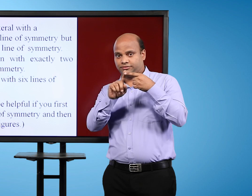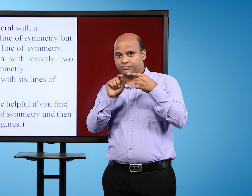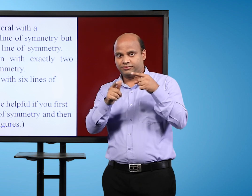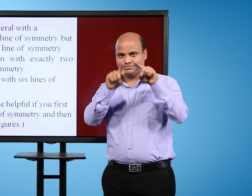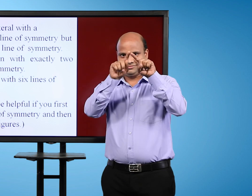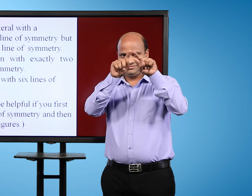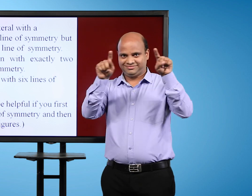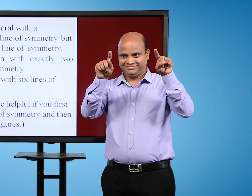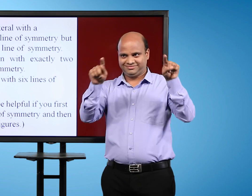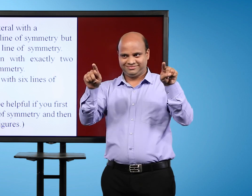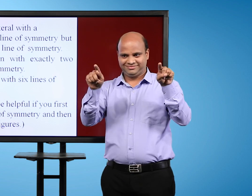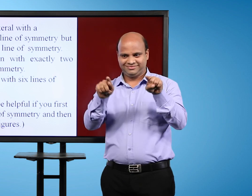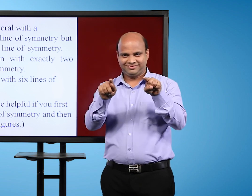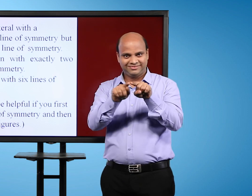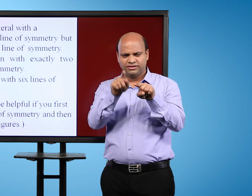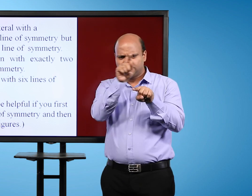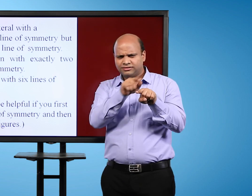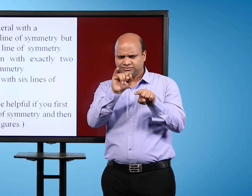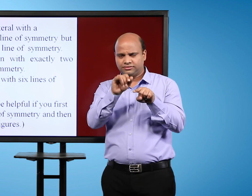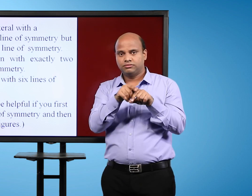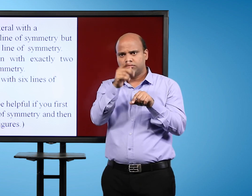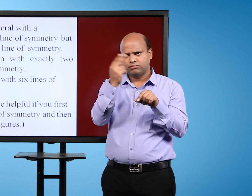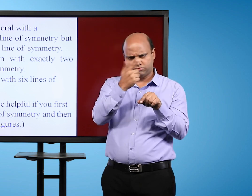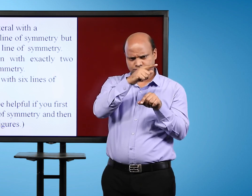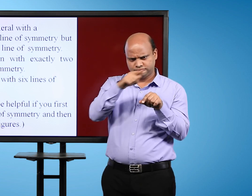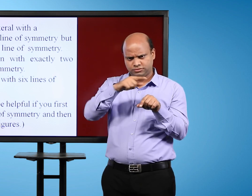E. A hexagon with 6 lines of symmetry.